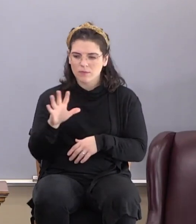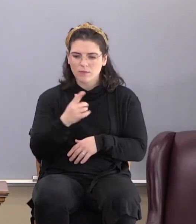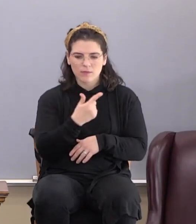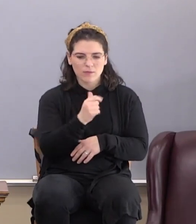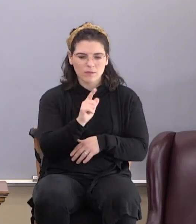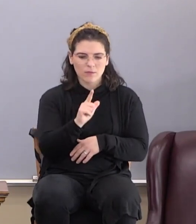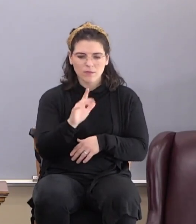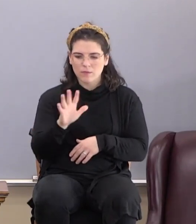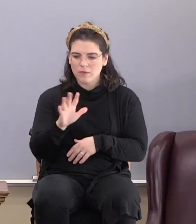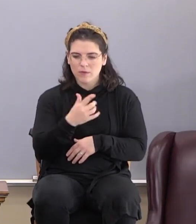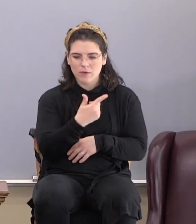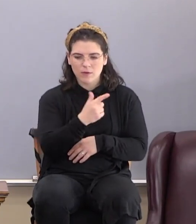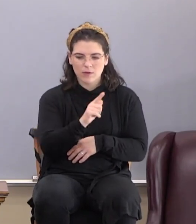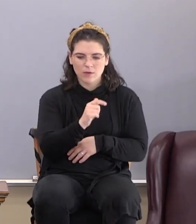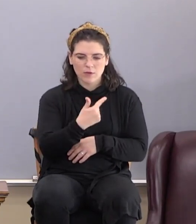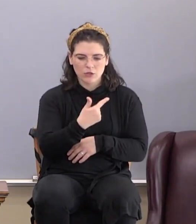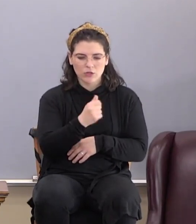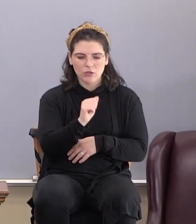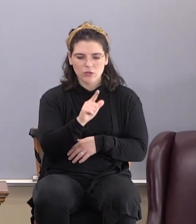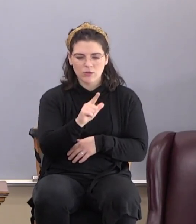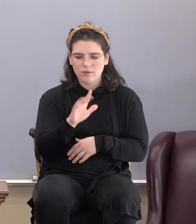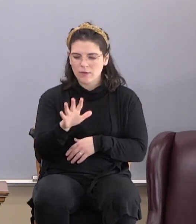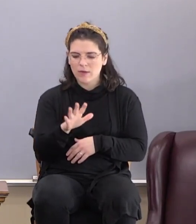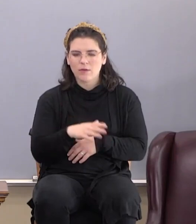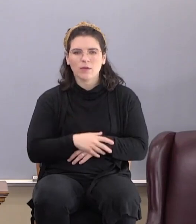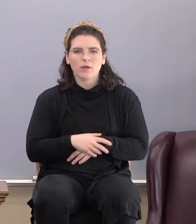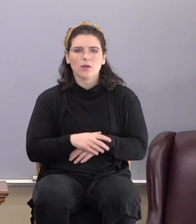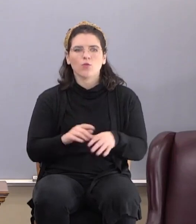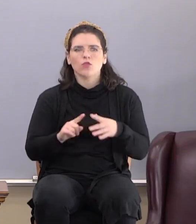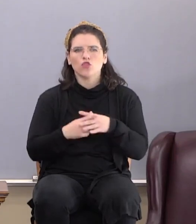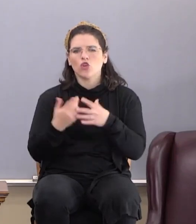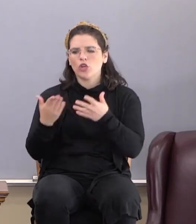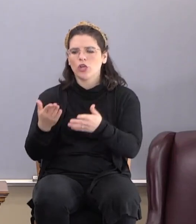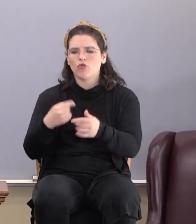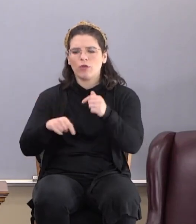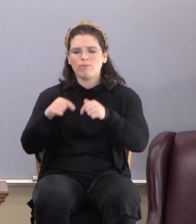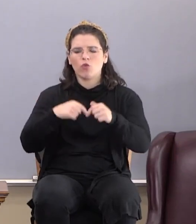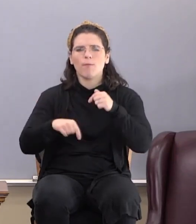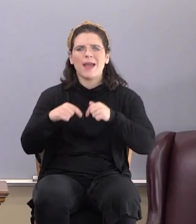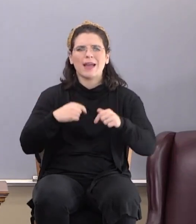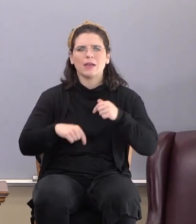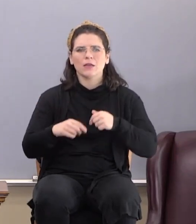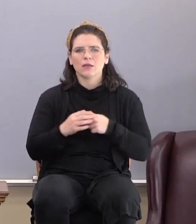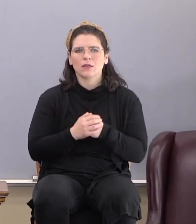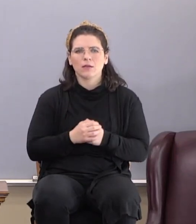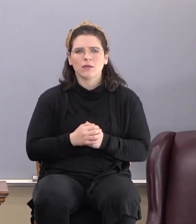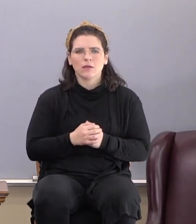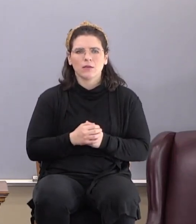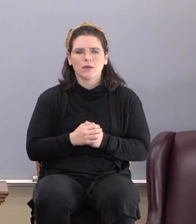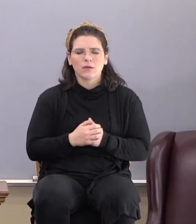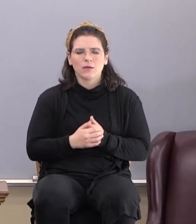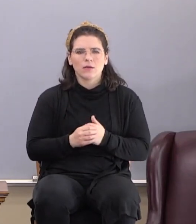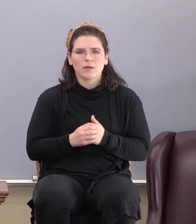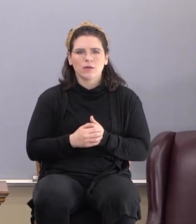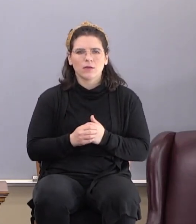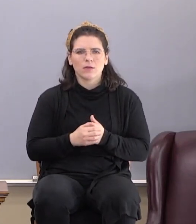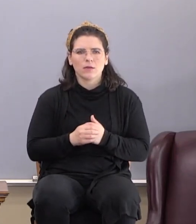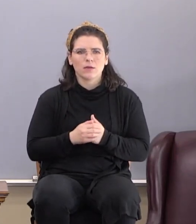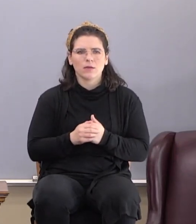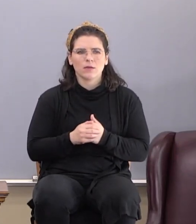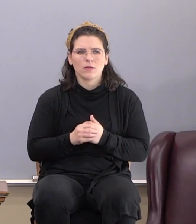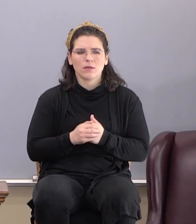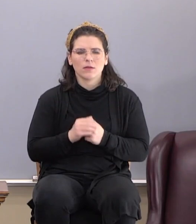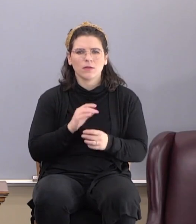Galatians chapter 5. And I just want to start here, and then we'll work backwards just a little bit. The Spirit is